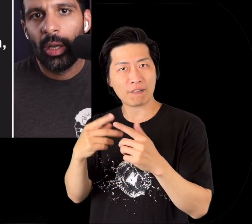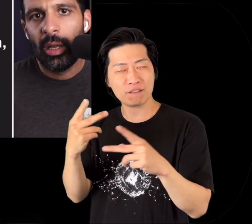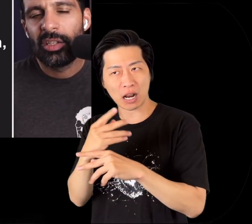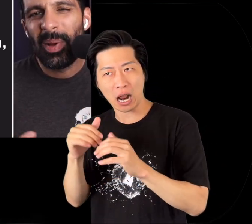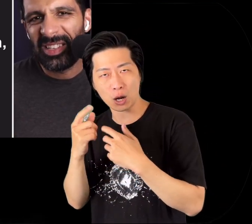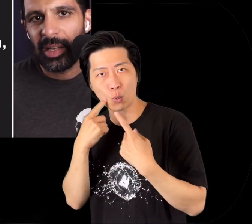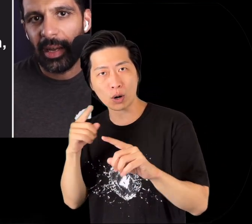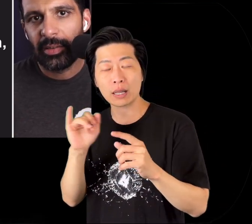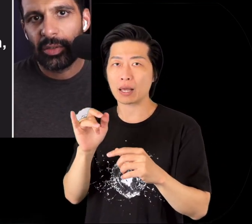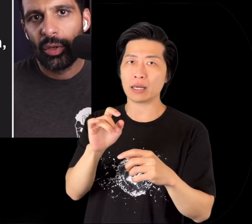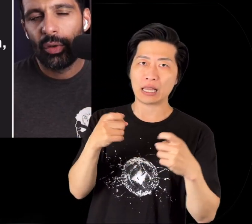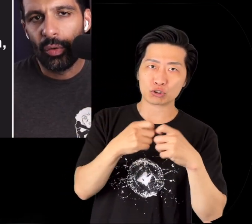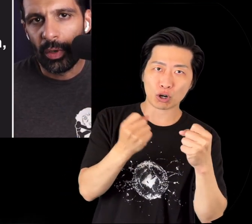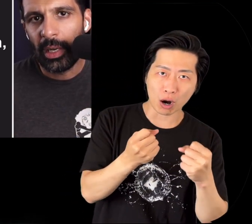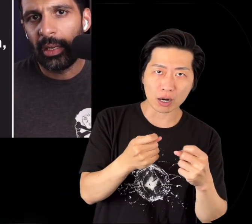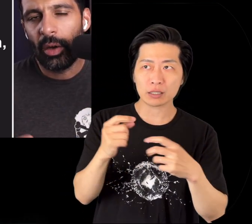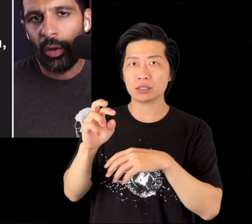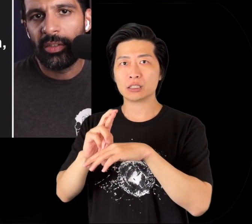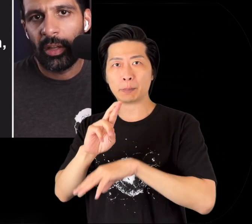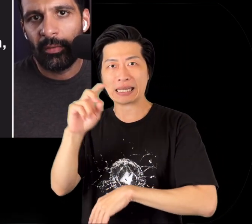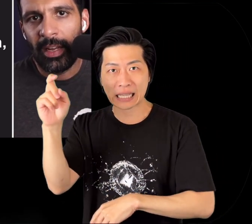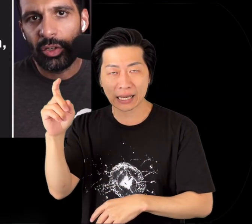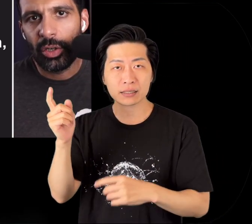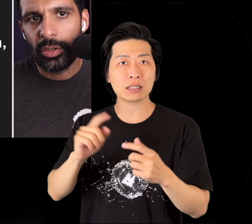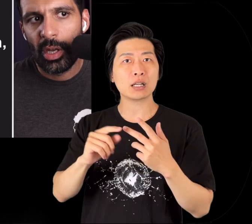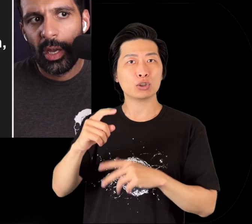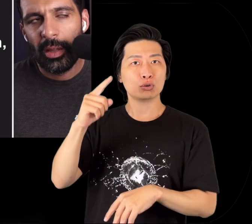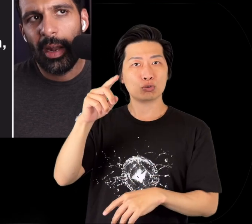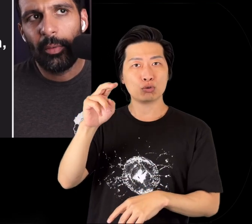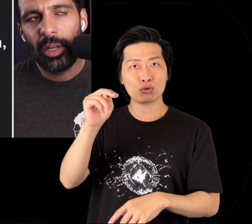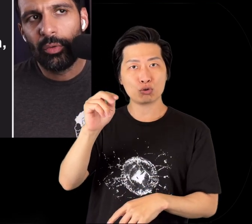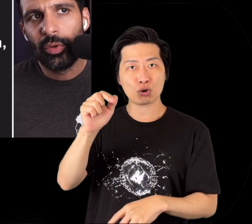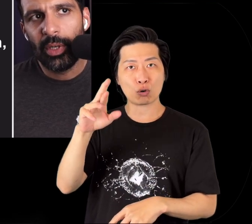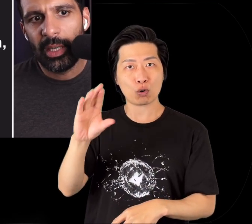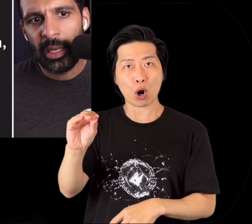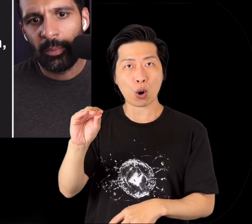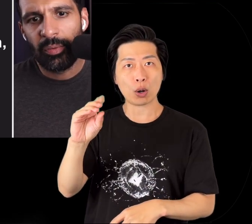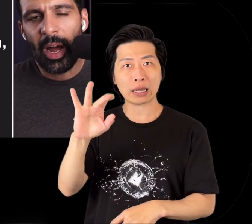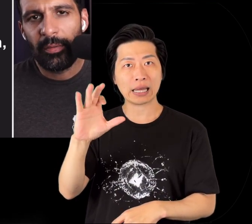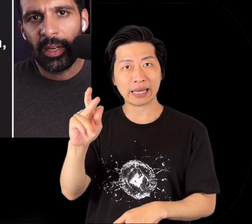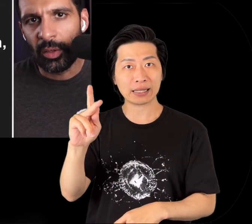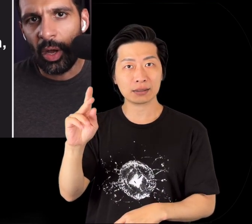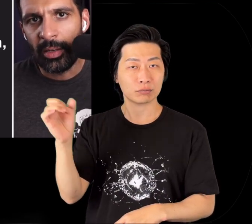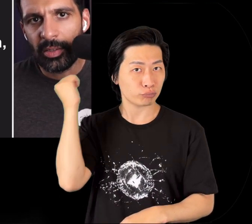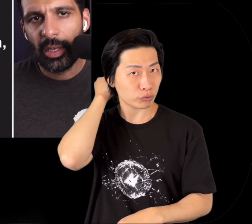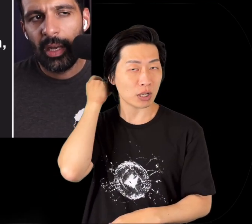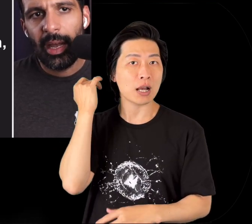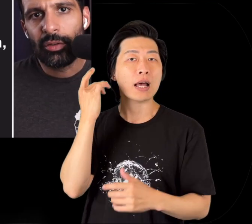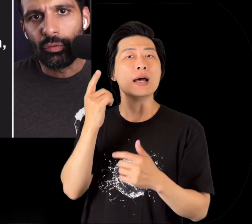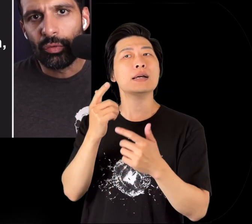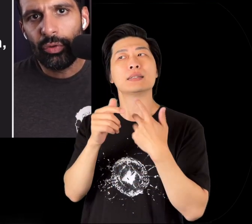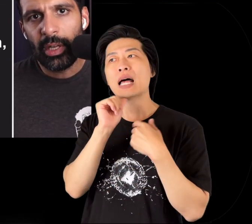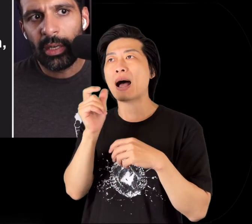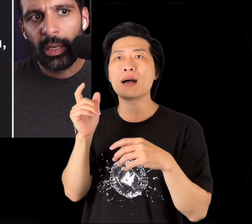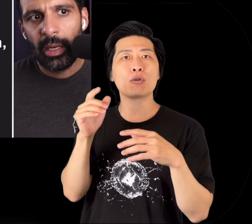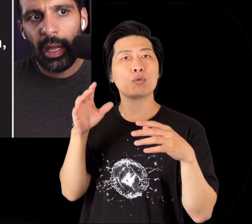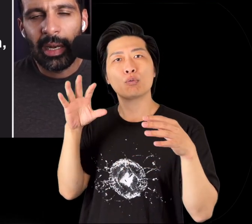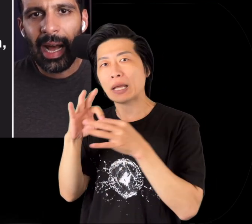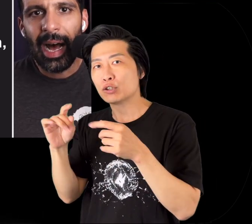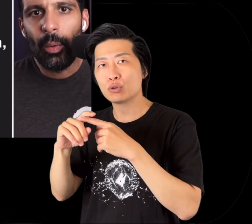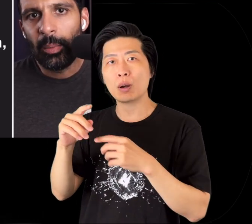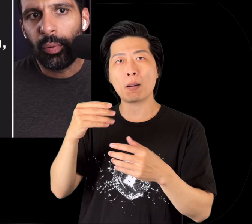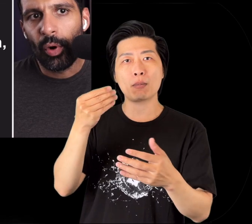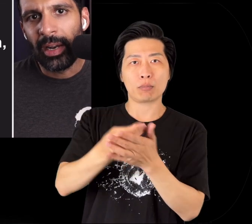car, SpaceX, Neuralink, all his other ventures, they're not really rooted in profit and loss. It's rooted